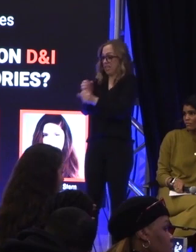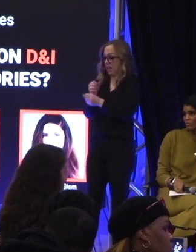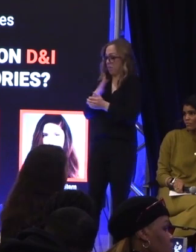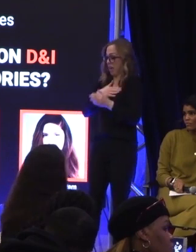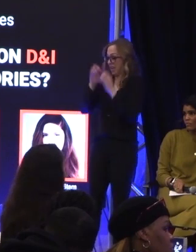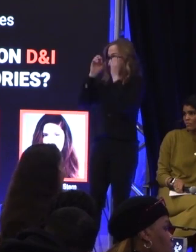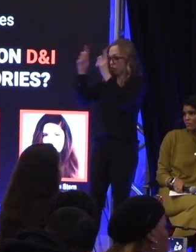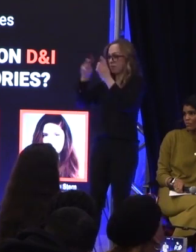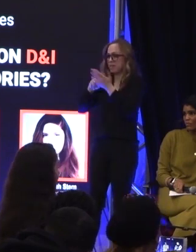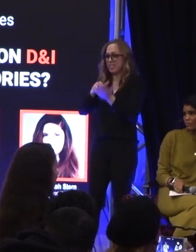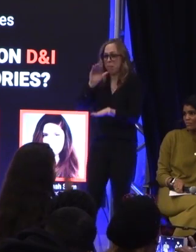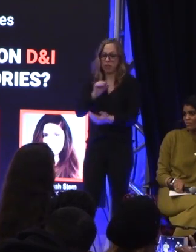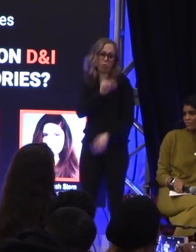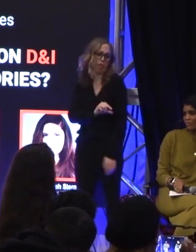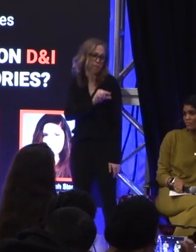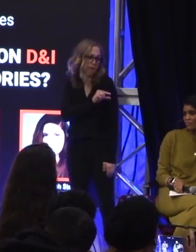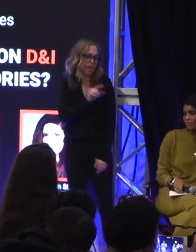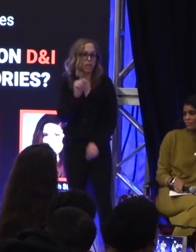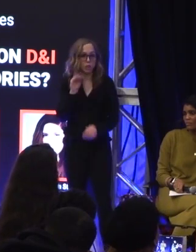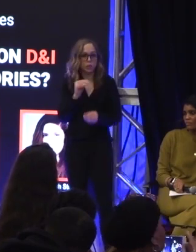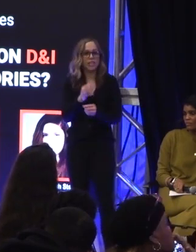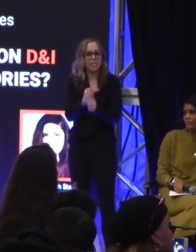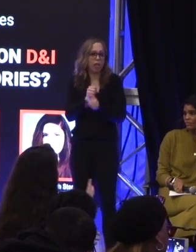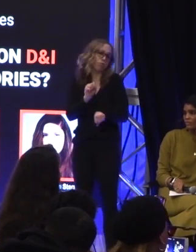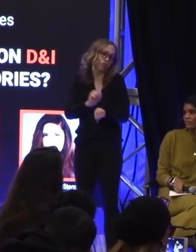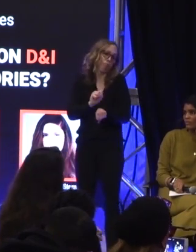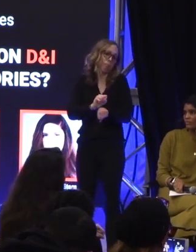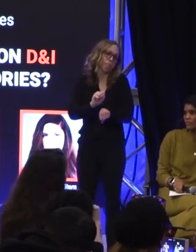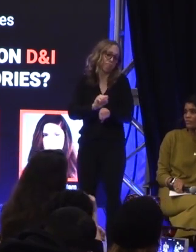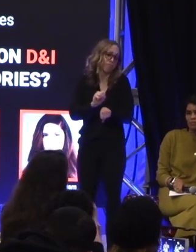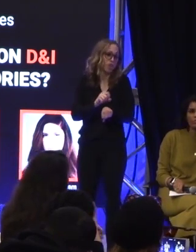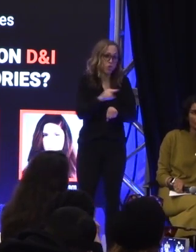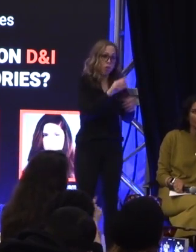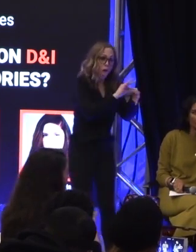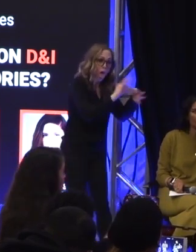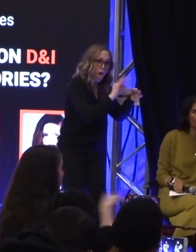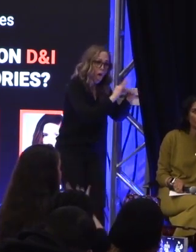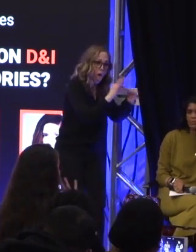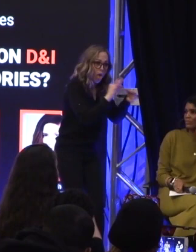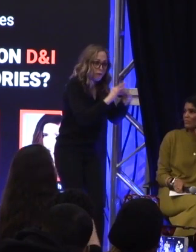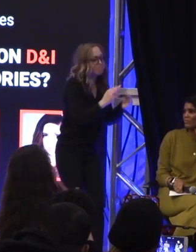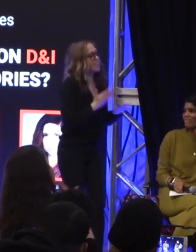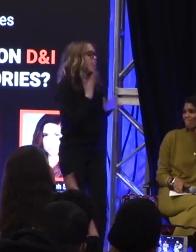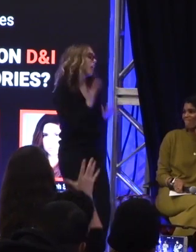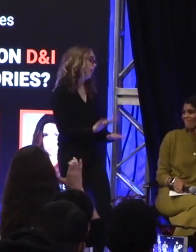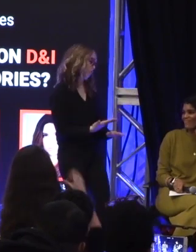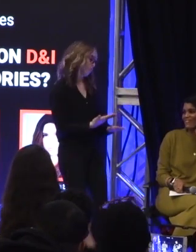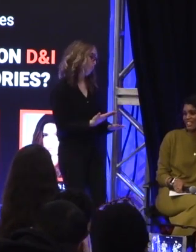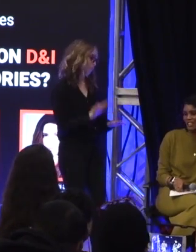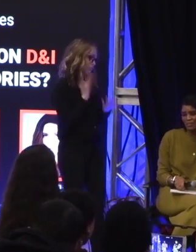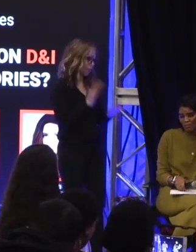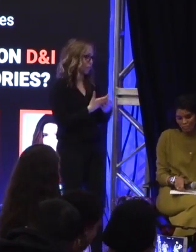I'm going to be less qualified to get those jobs that you guys are talking about. Thank you for listening